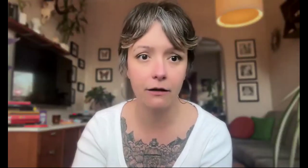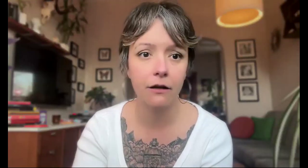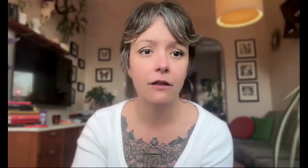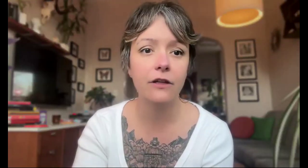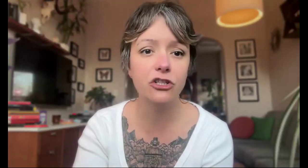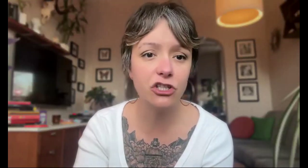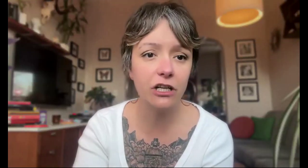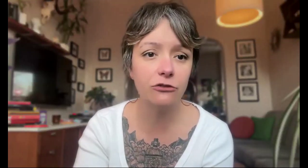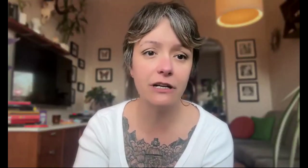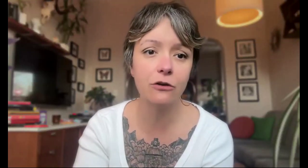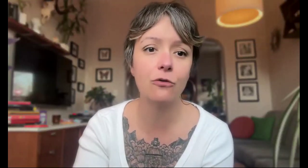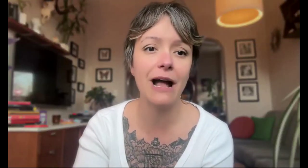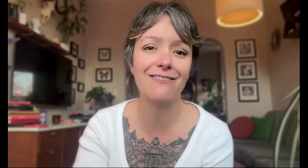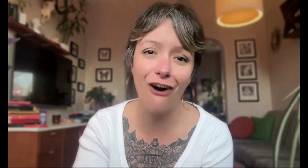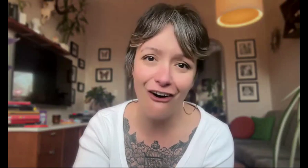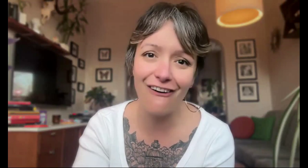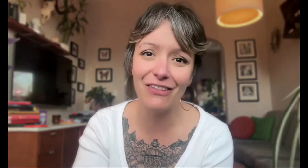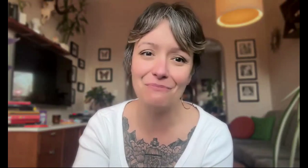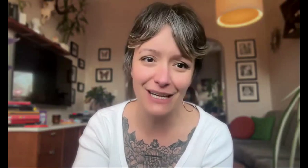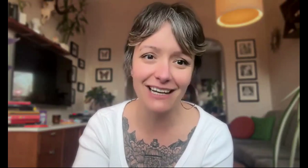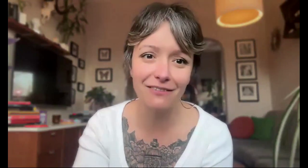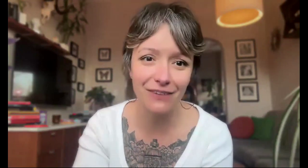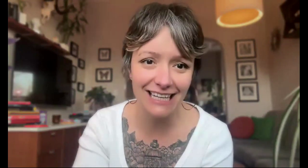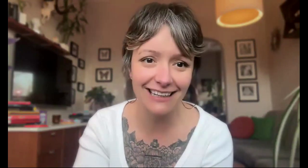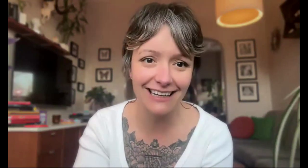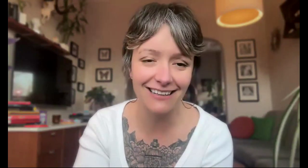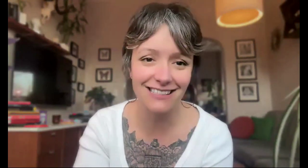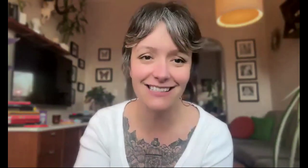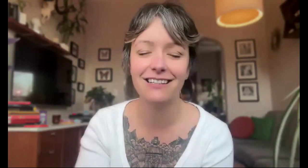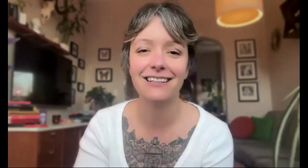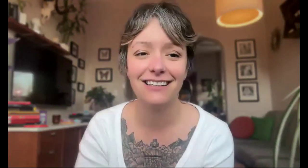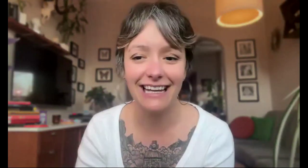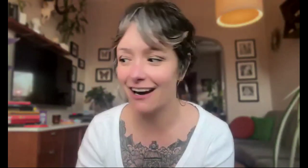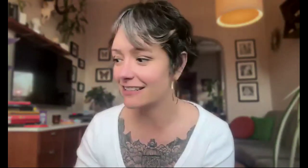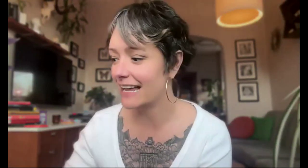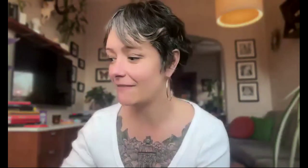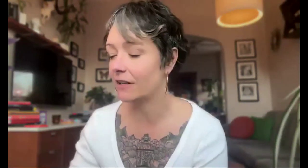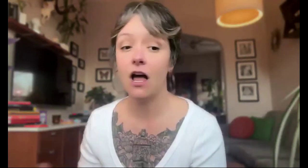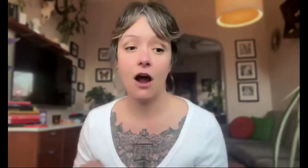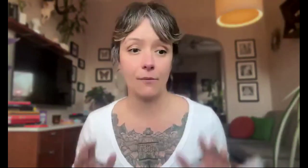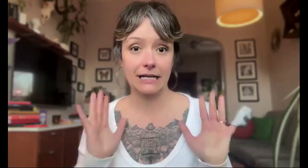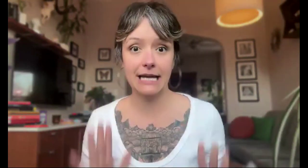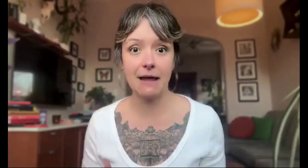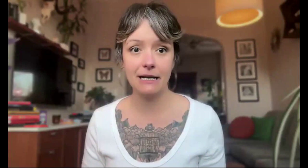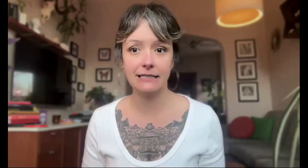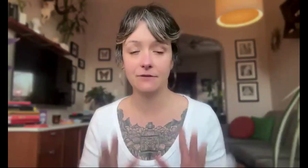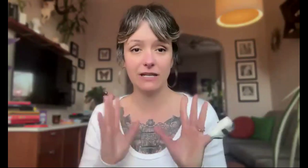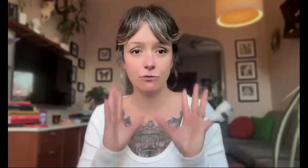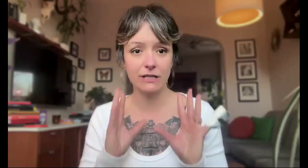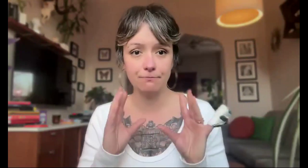children. The children who have all the big feelings. They are delightful. All right, we got 10 minutes left and we got to read a